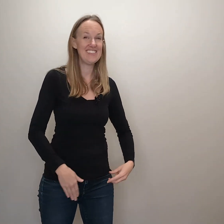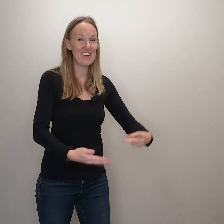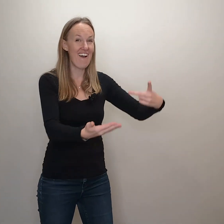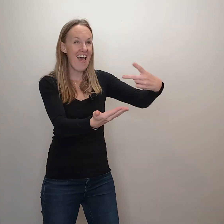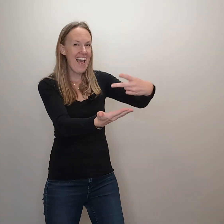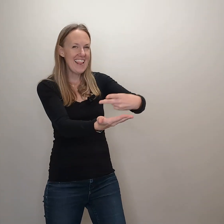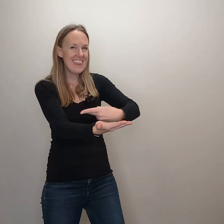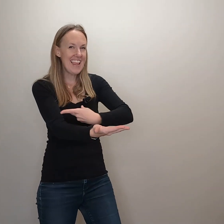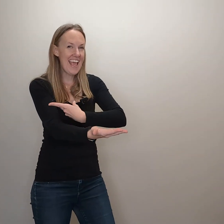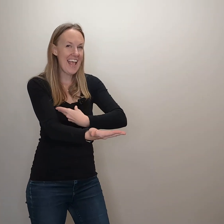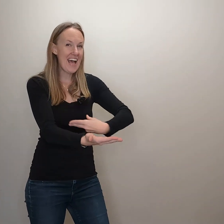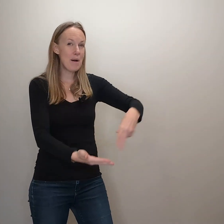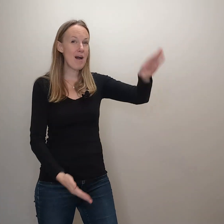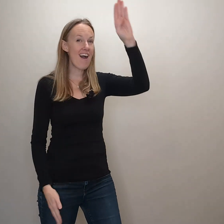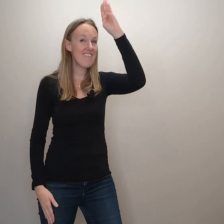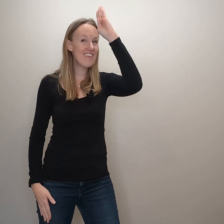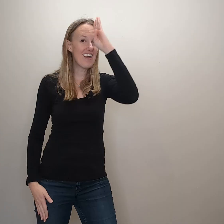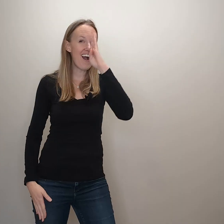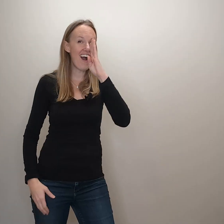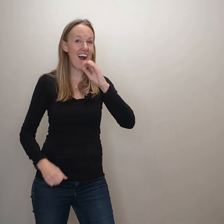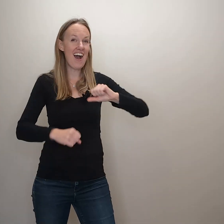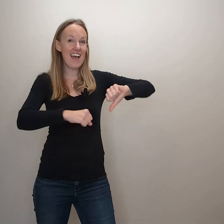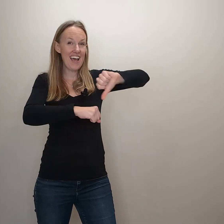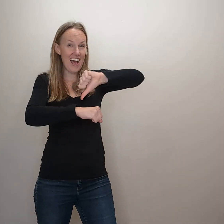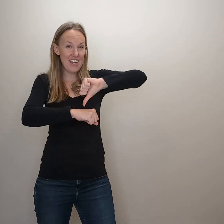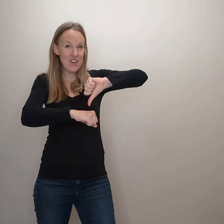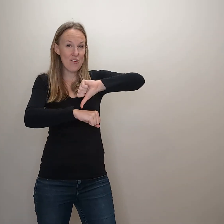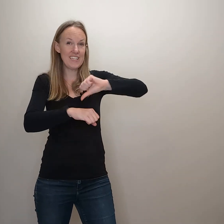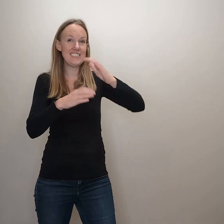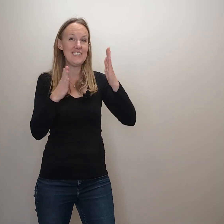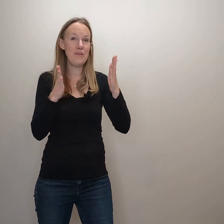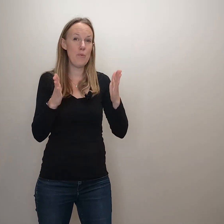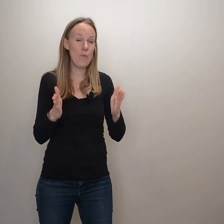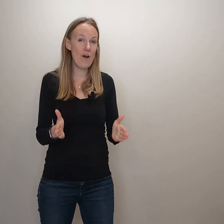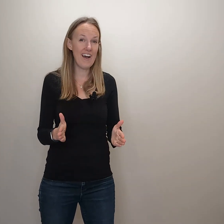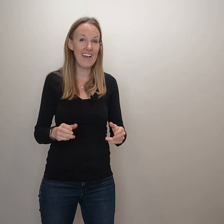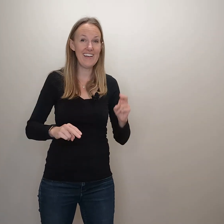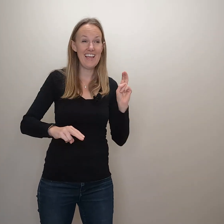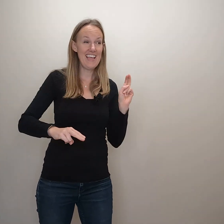so Lamb of God, anointed one,